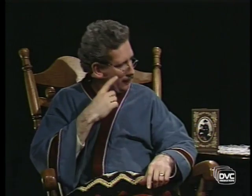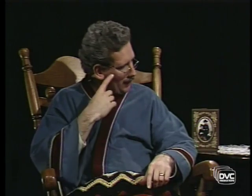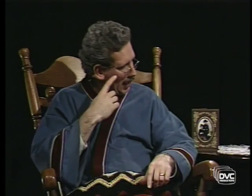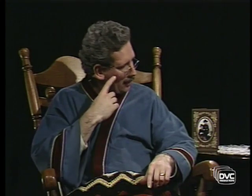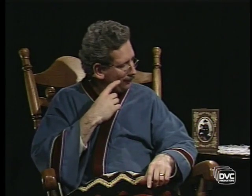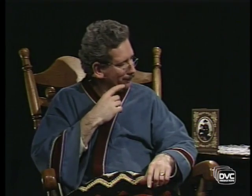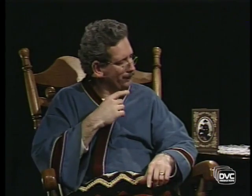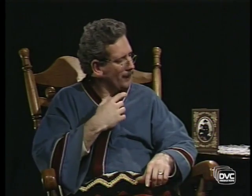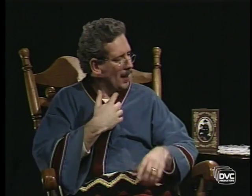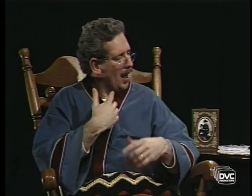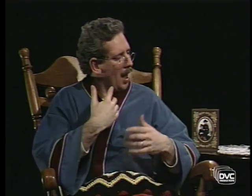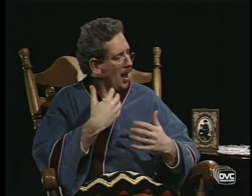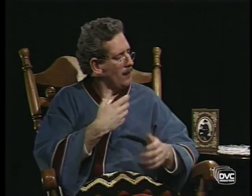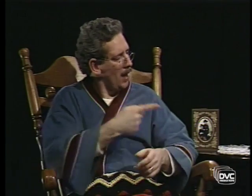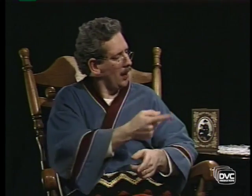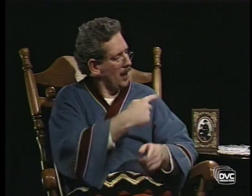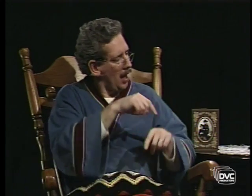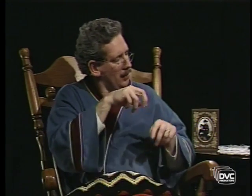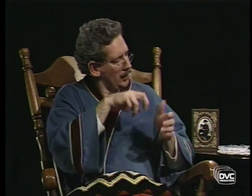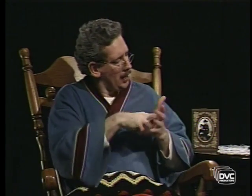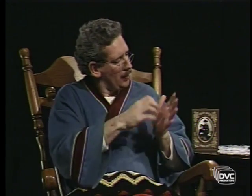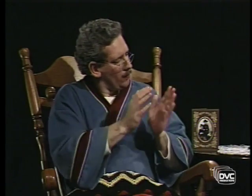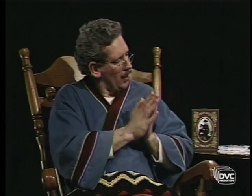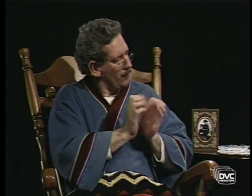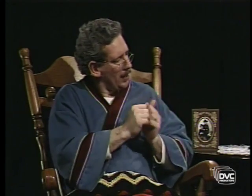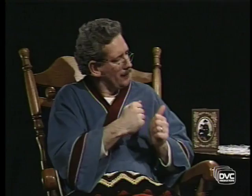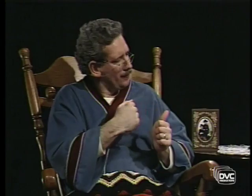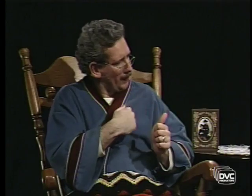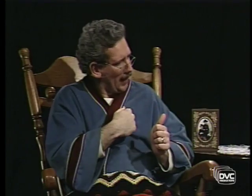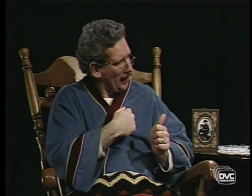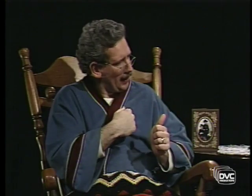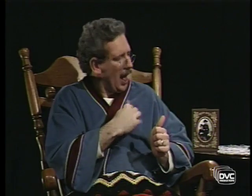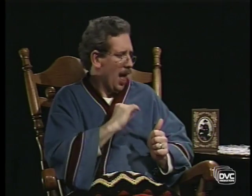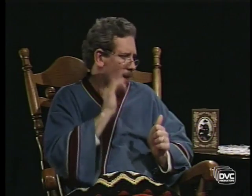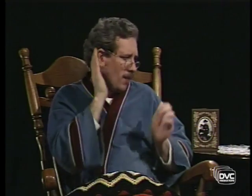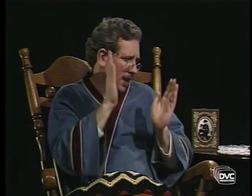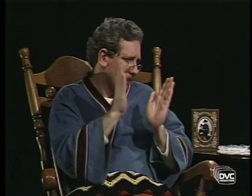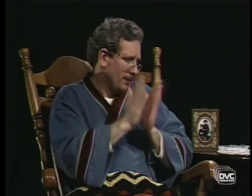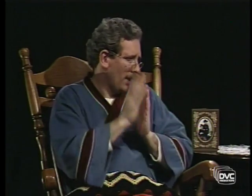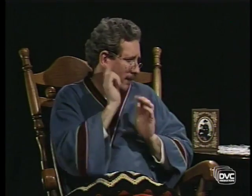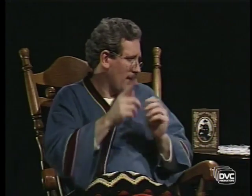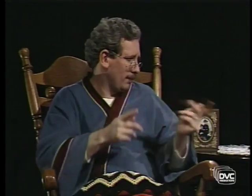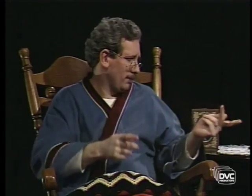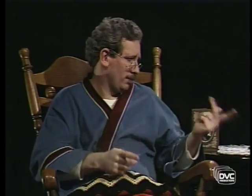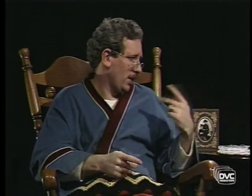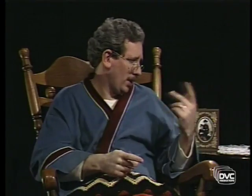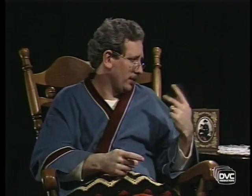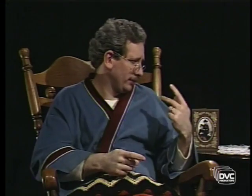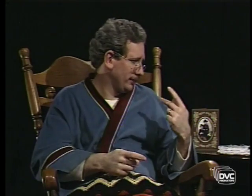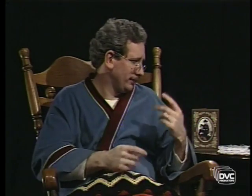feel oh never mind give me your hand Maggie I'll pray for both of